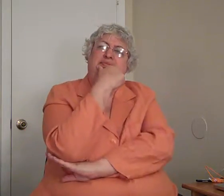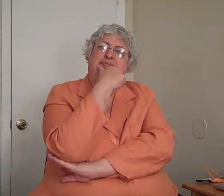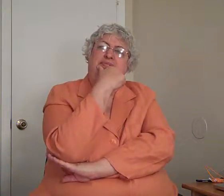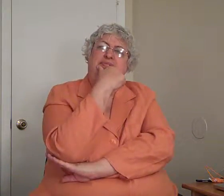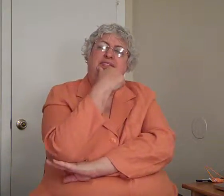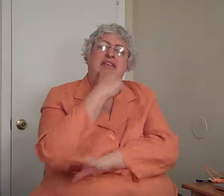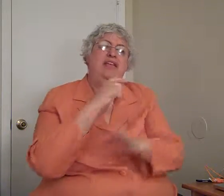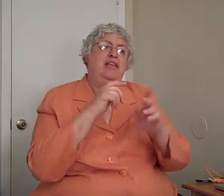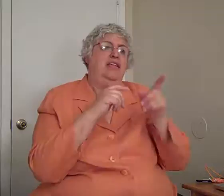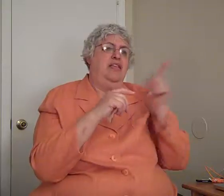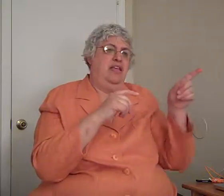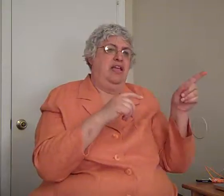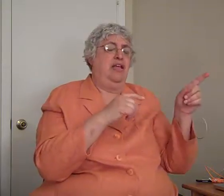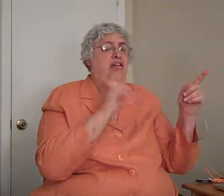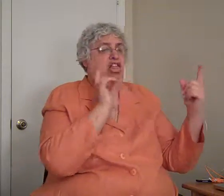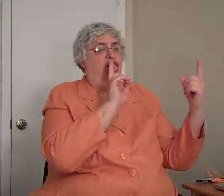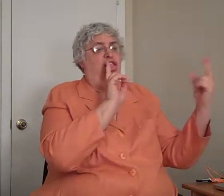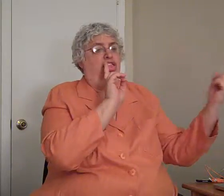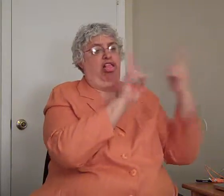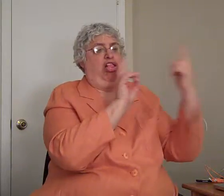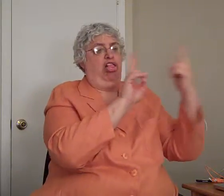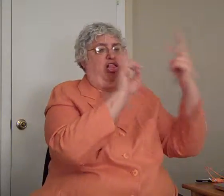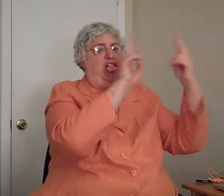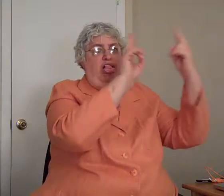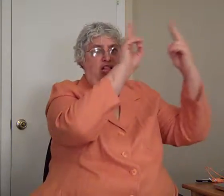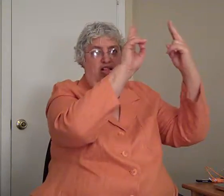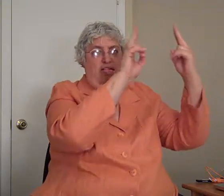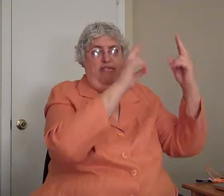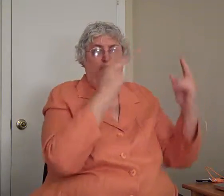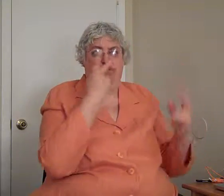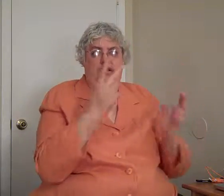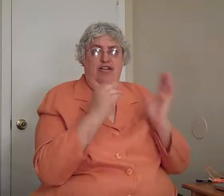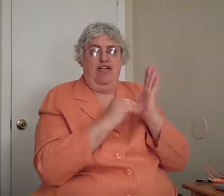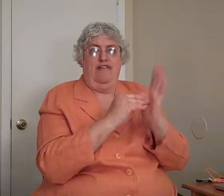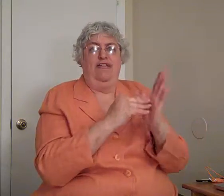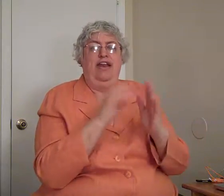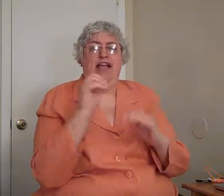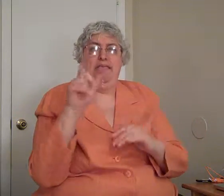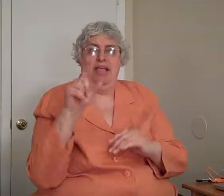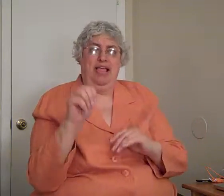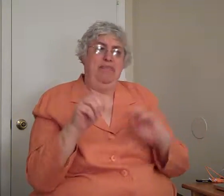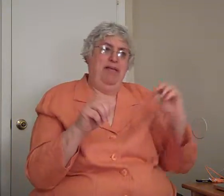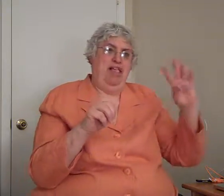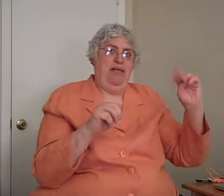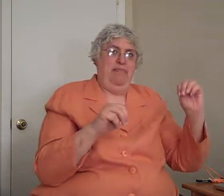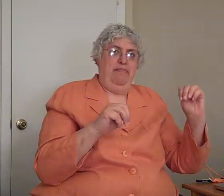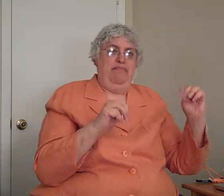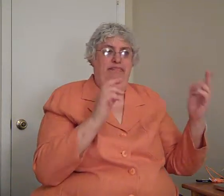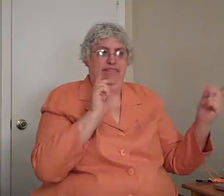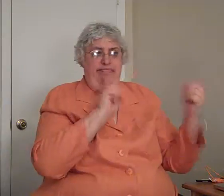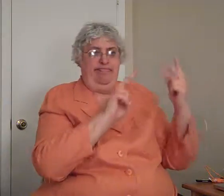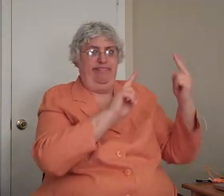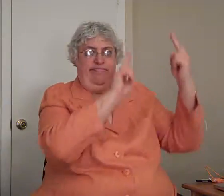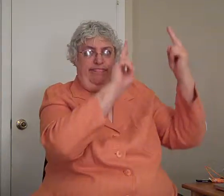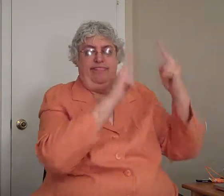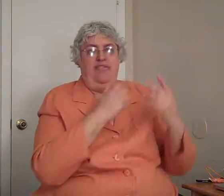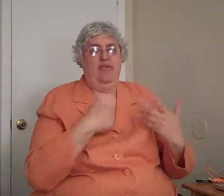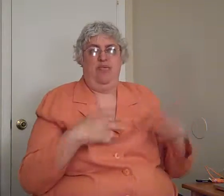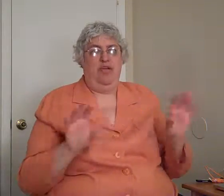apples and playing the mine is better than yours thing that you see happen on a daily basis out there in the advertising world. And this